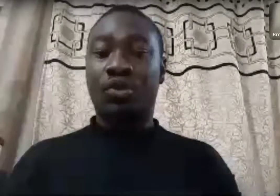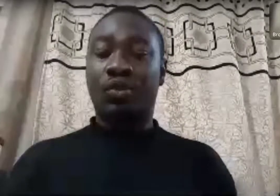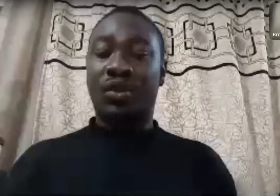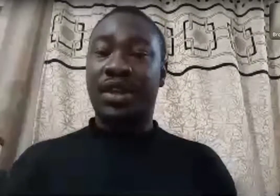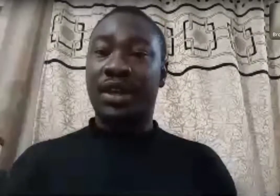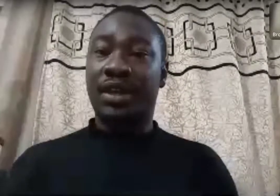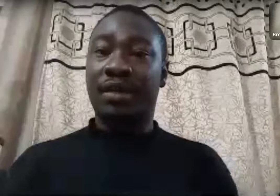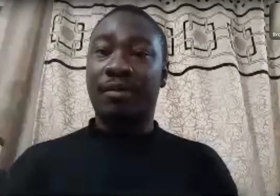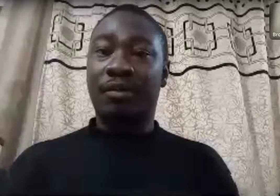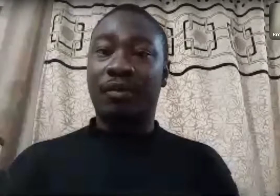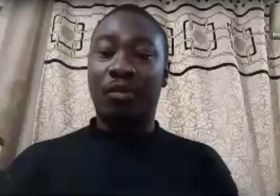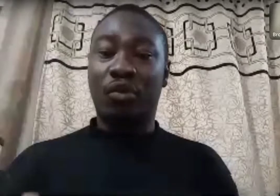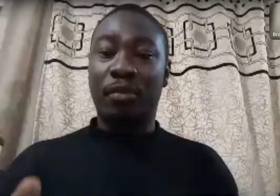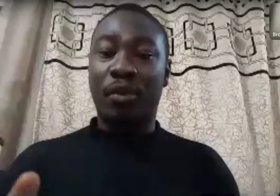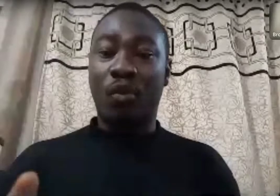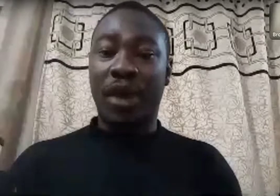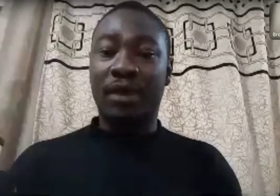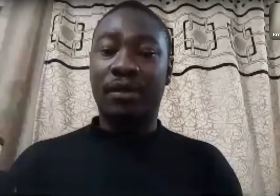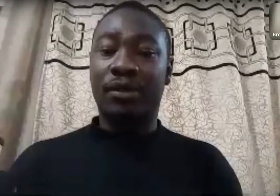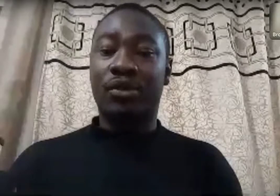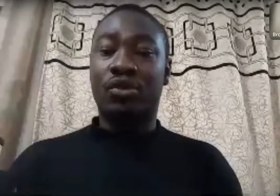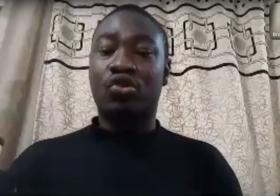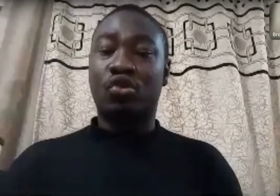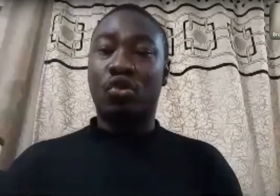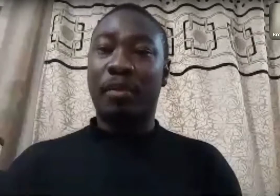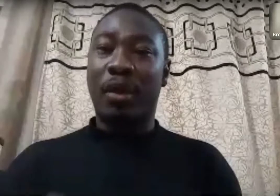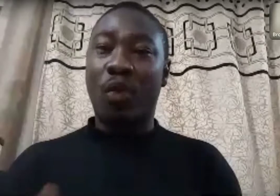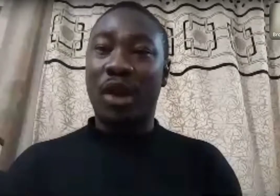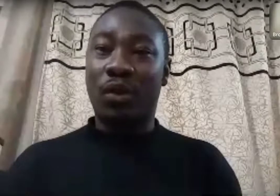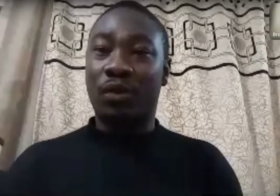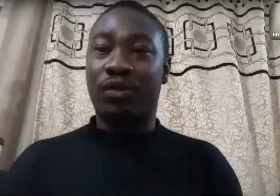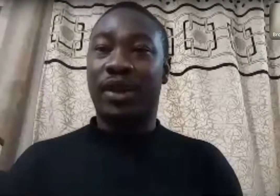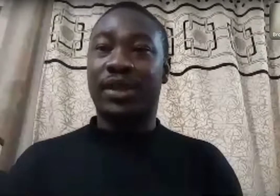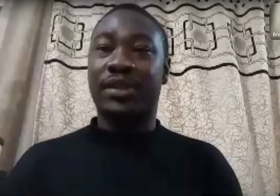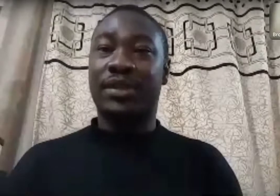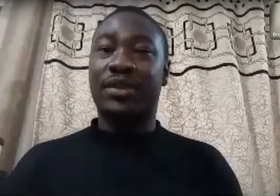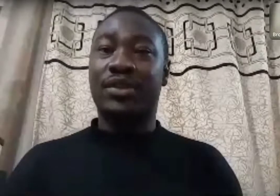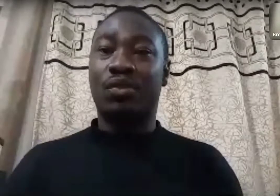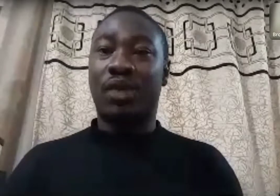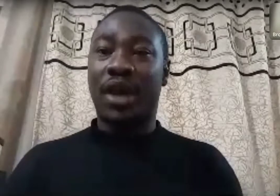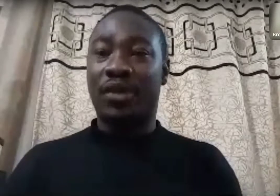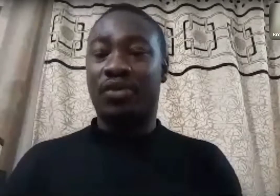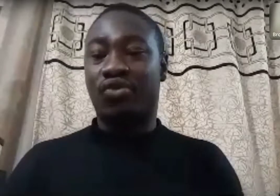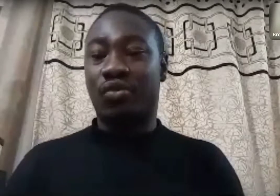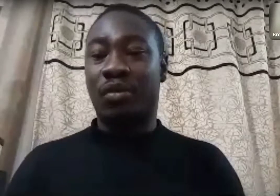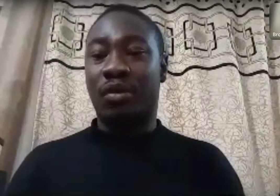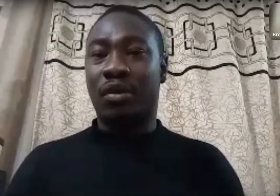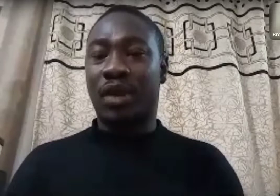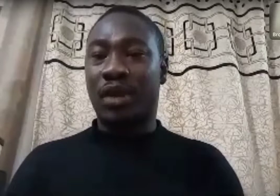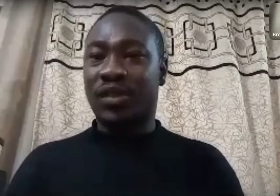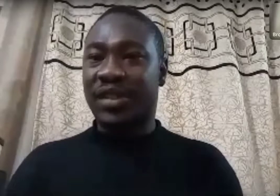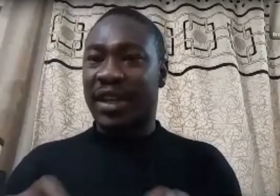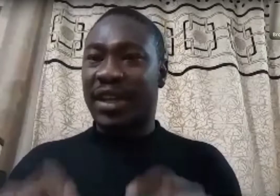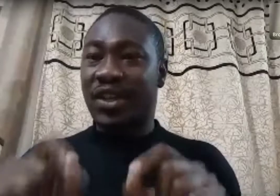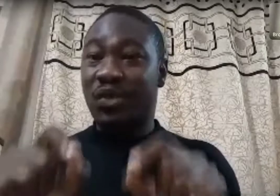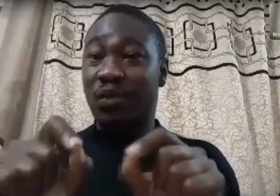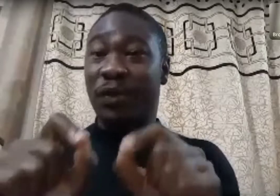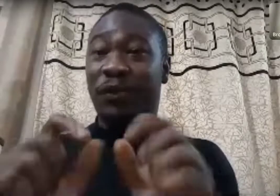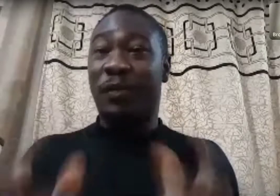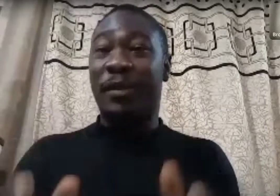take from number 1 to number 100. She will guide you through on how to sign each one of numbers from